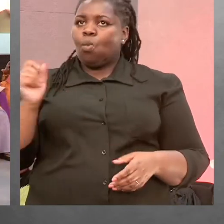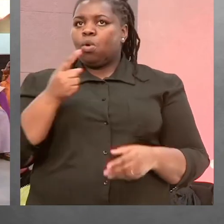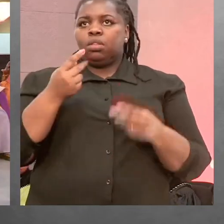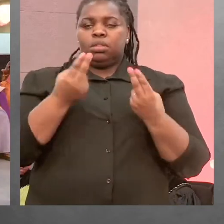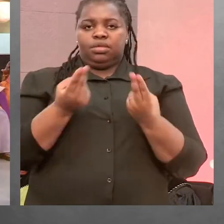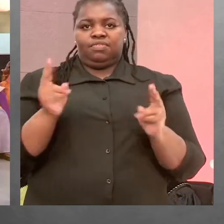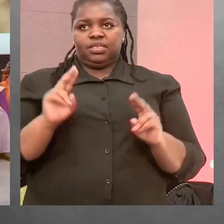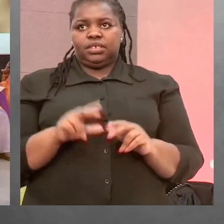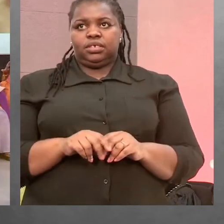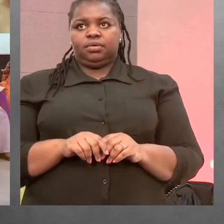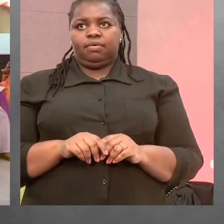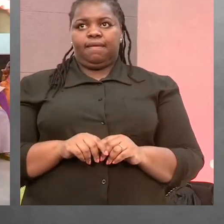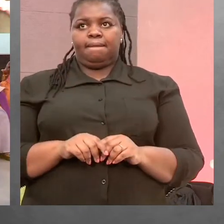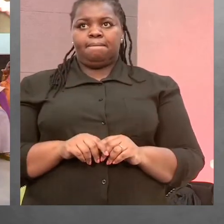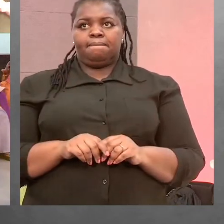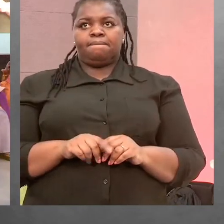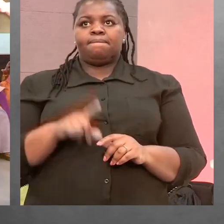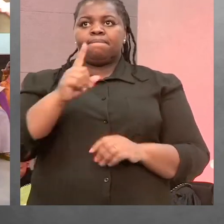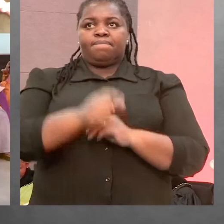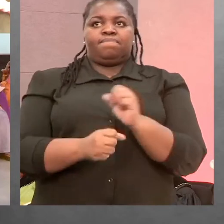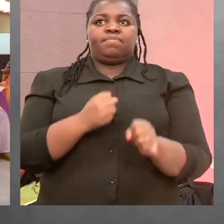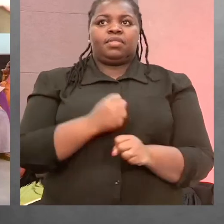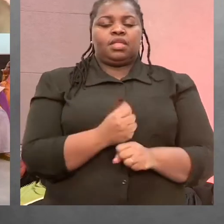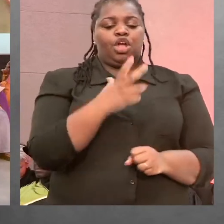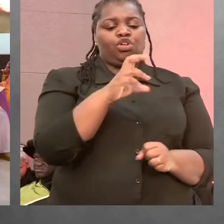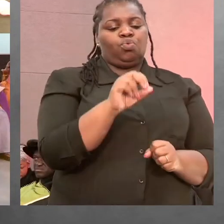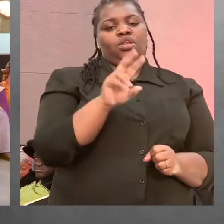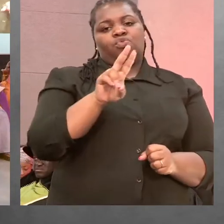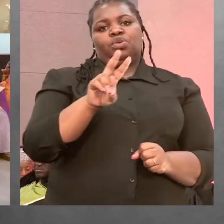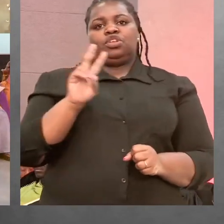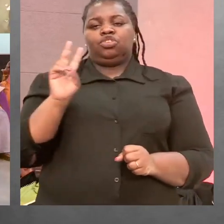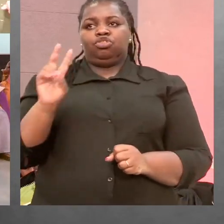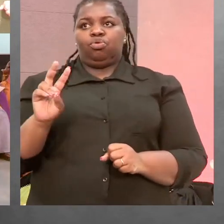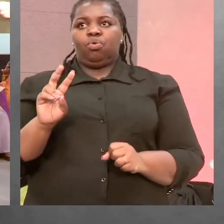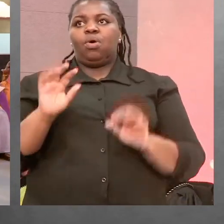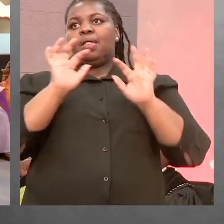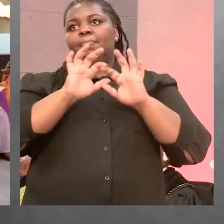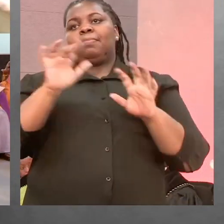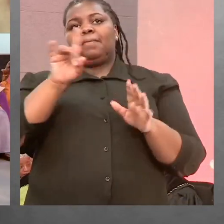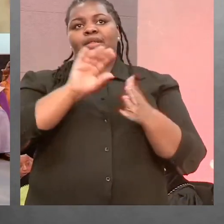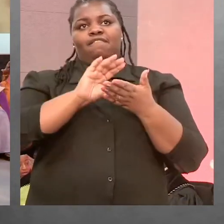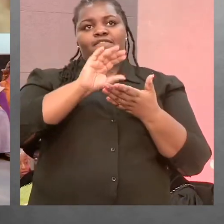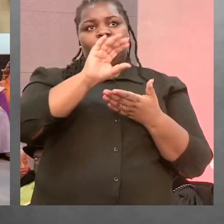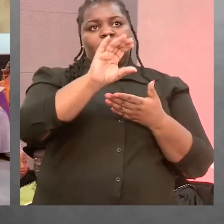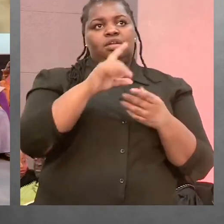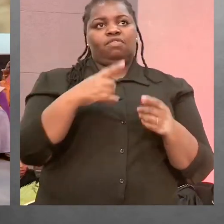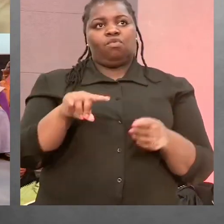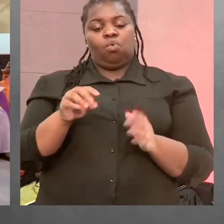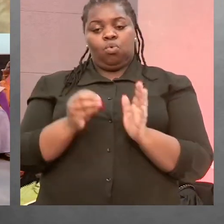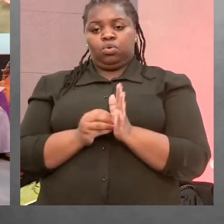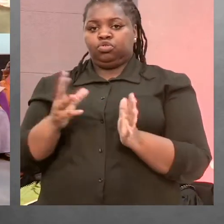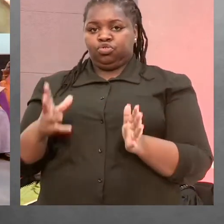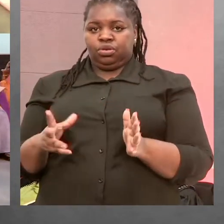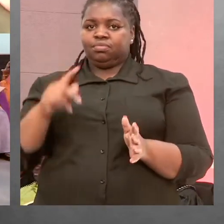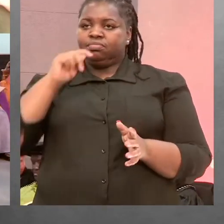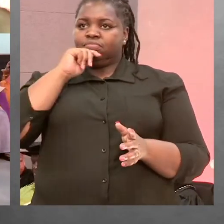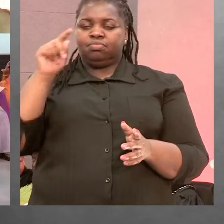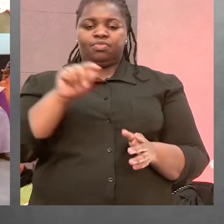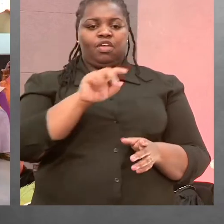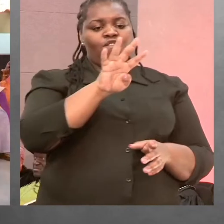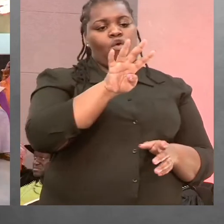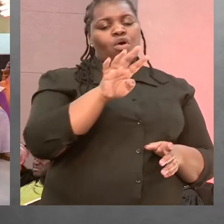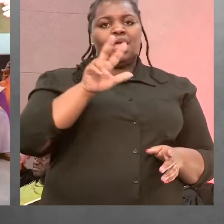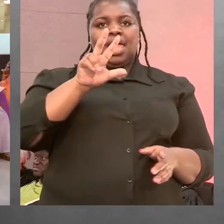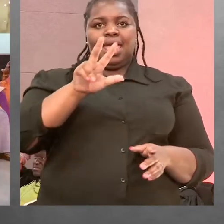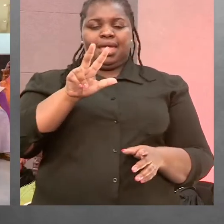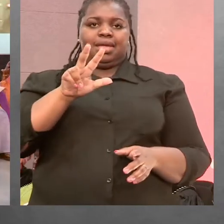universities. For the year of 2022, the public funding for students has been 48